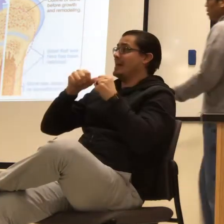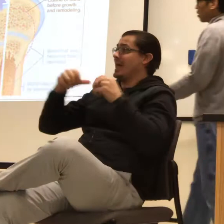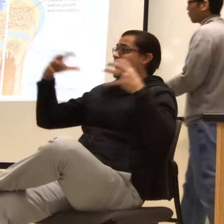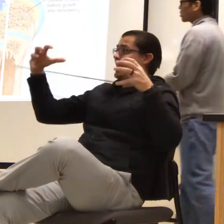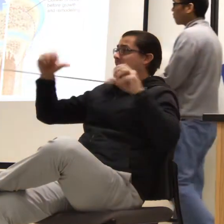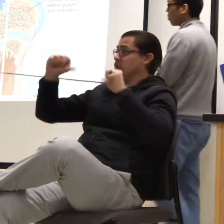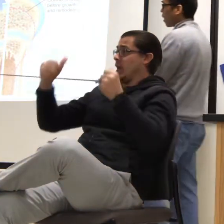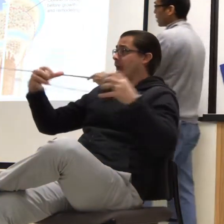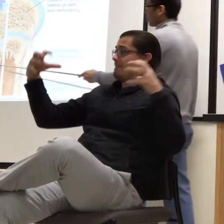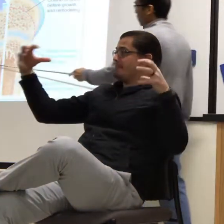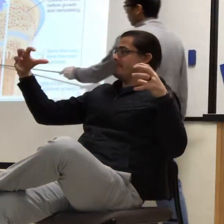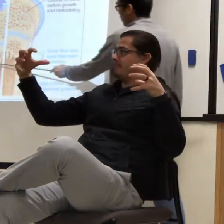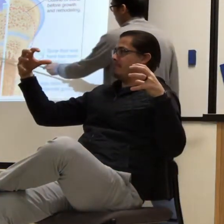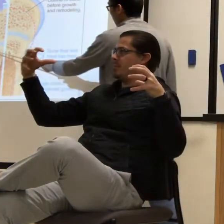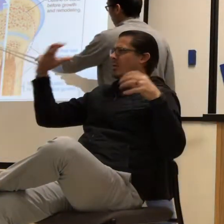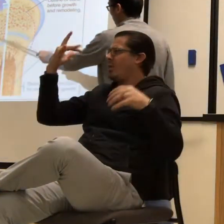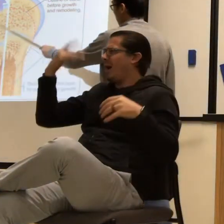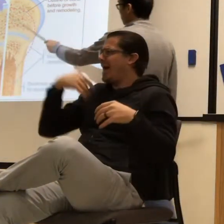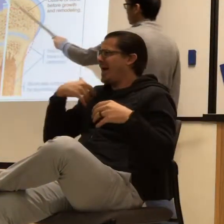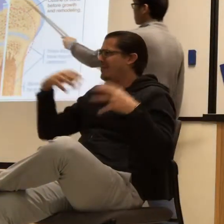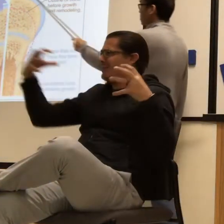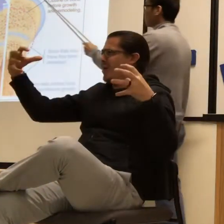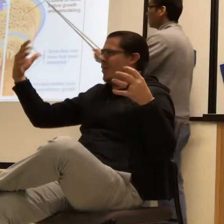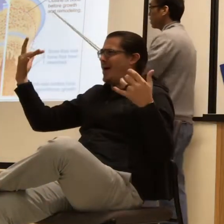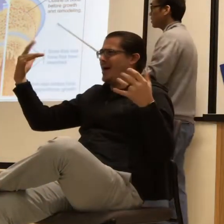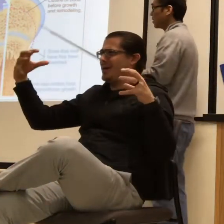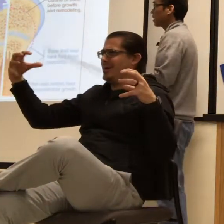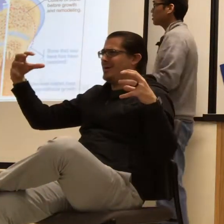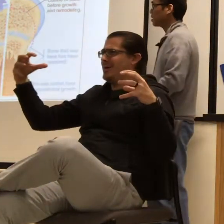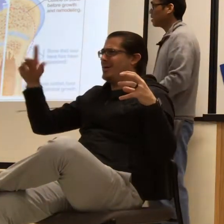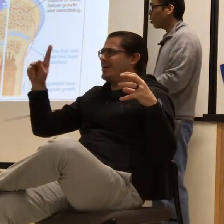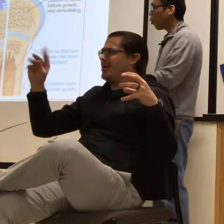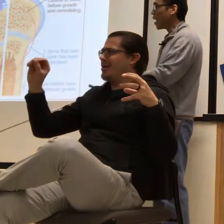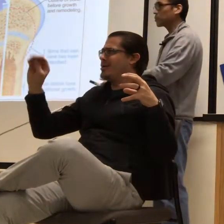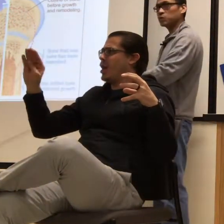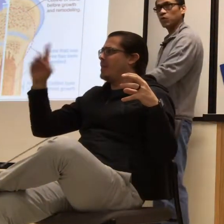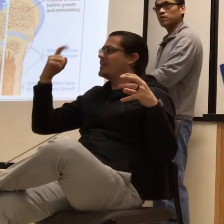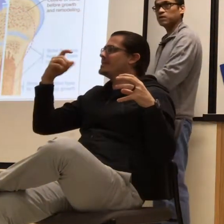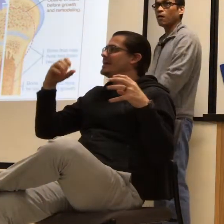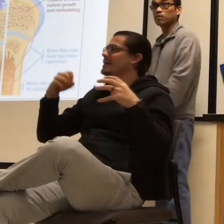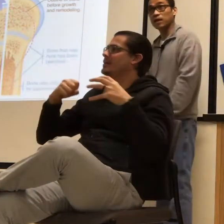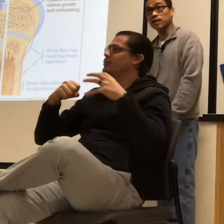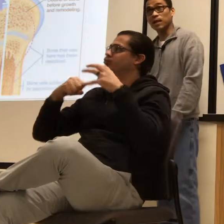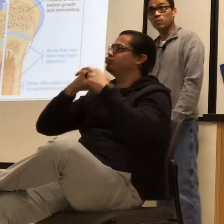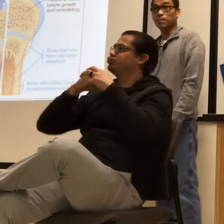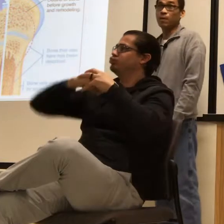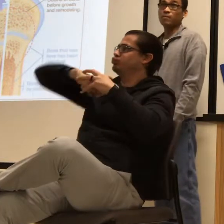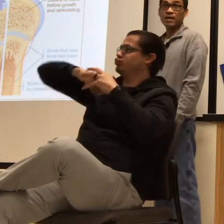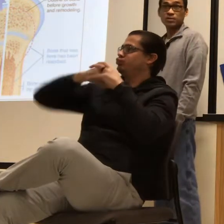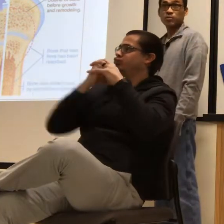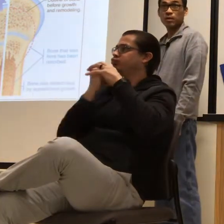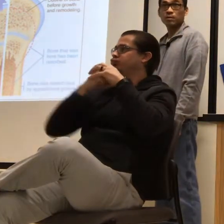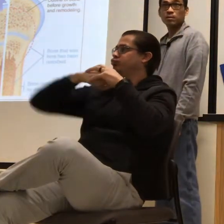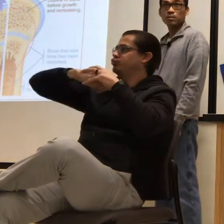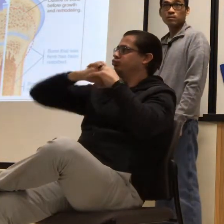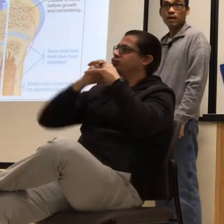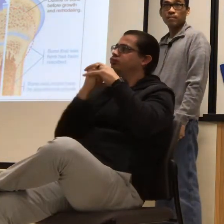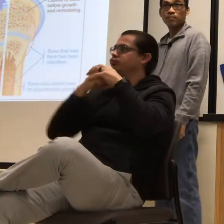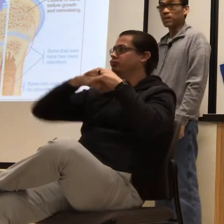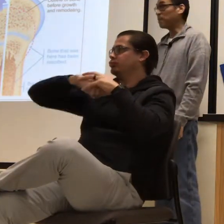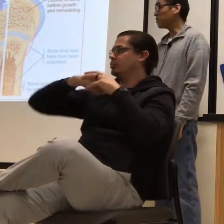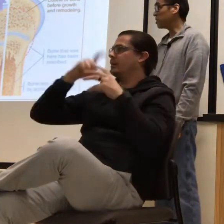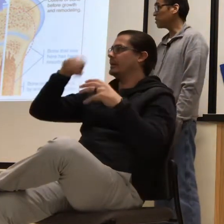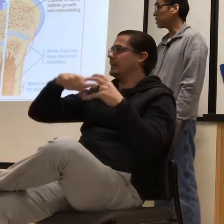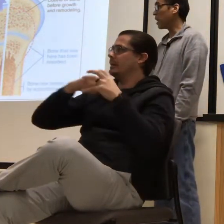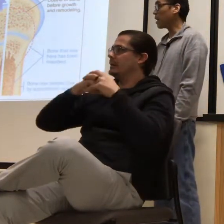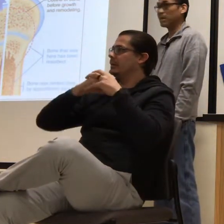bone, first of all, why do bones have knobby ends? It's because they need a wider surface to articulate with the bone next to it. Right?